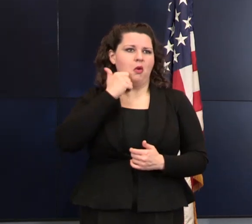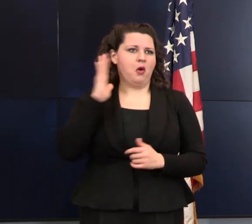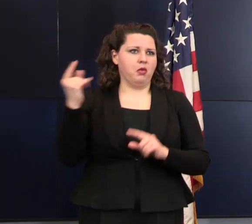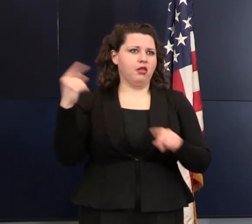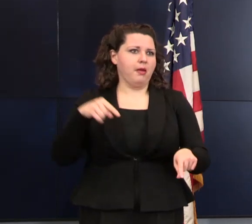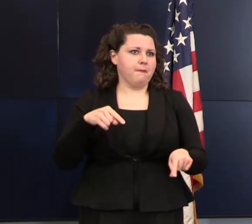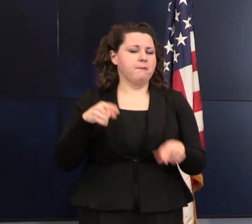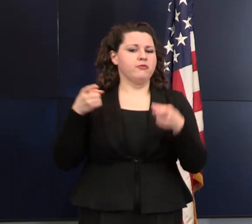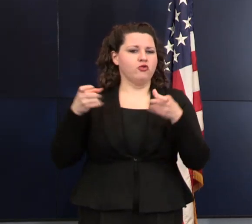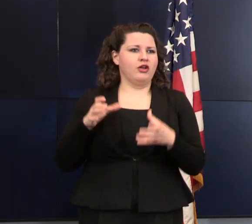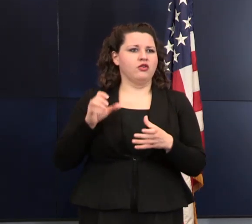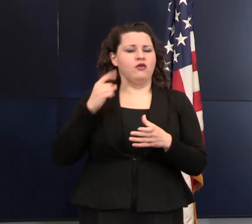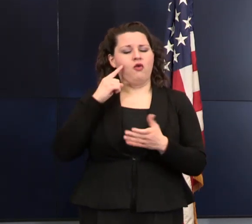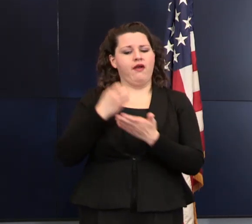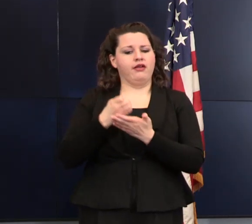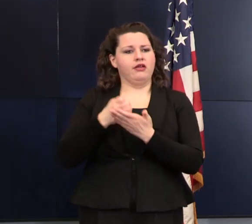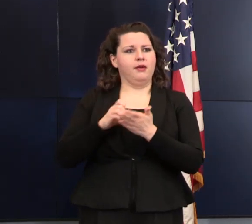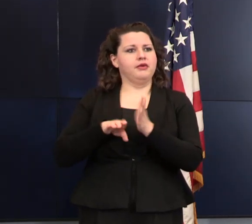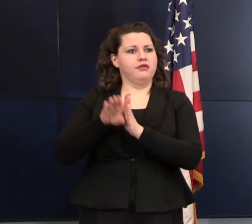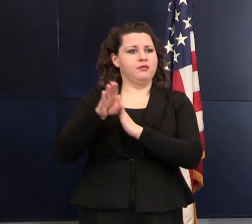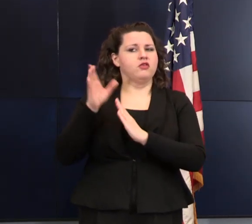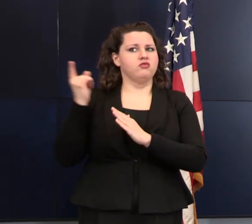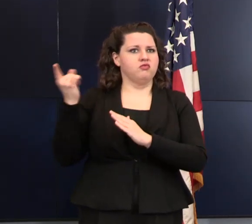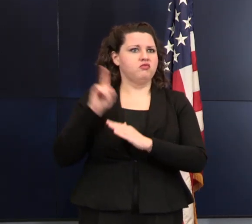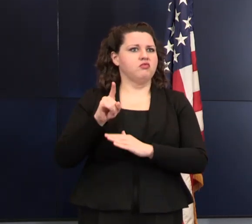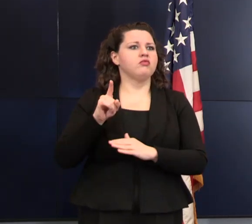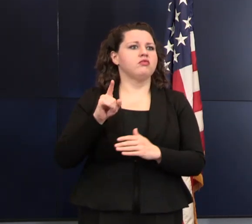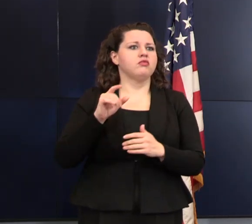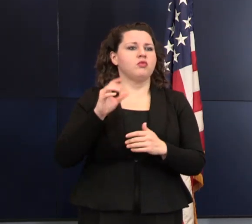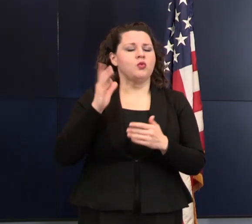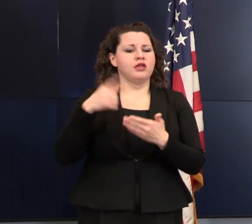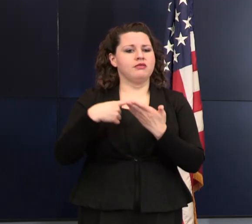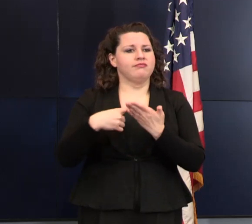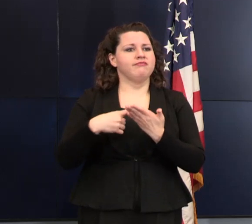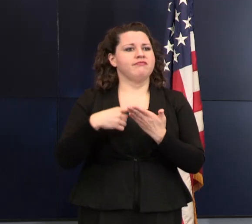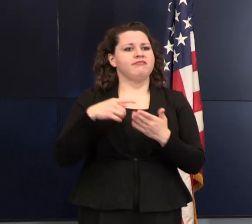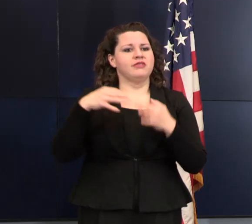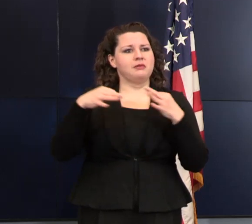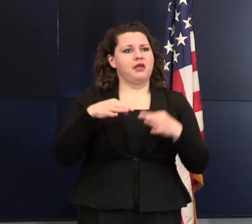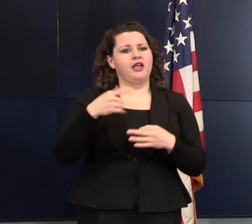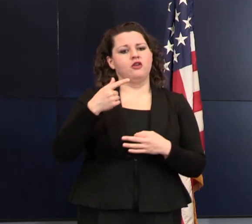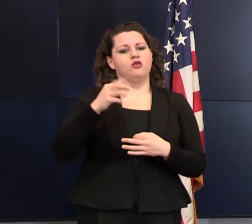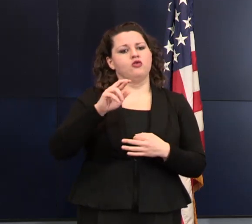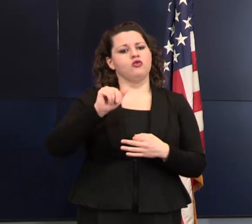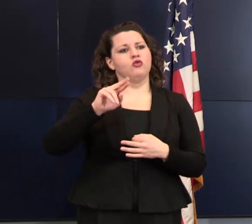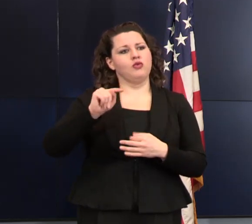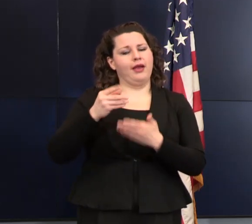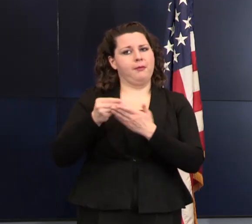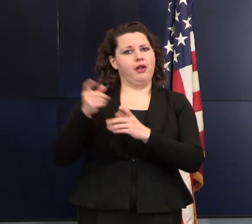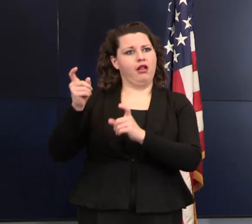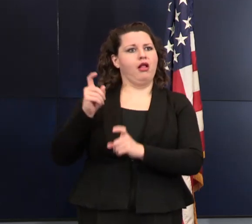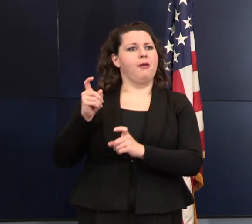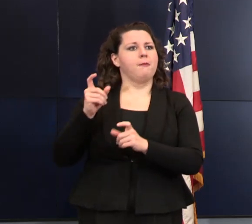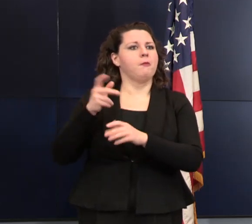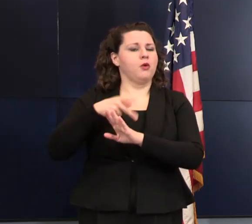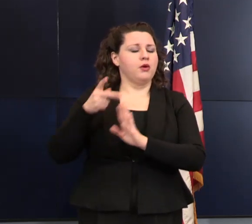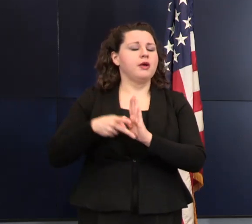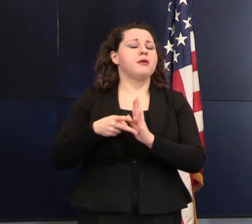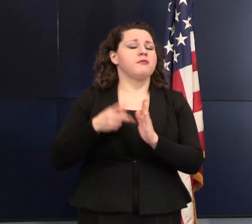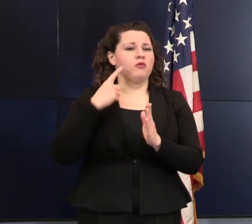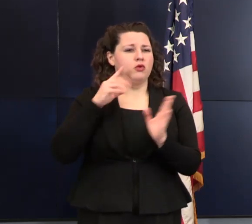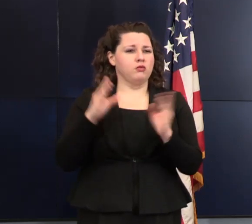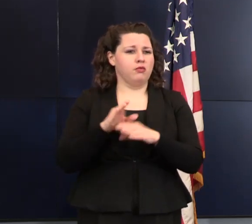tomorrow, the Director of Economic Development, to talk about the grant program that we put in place for small businesses, so we'll give you an update on that